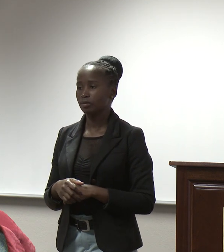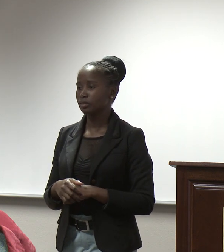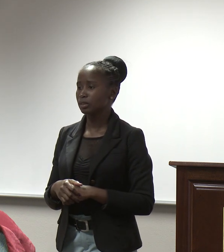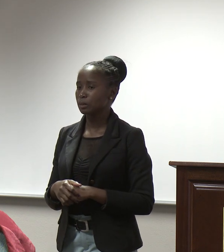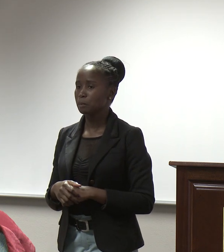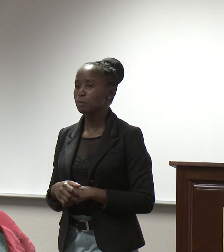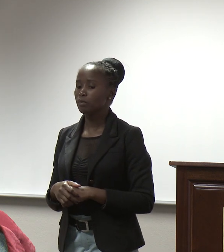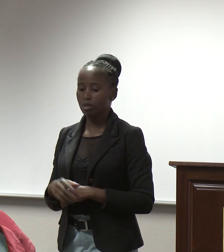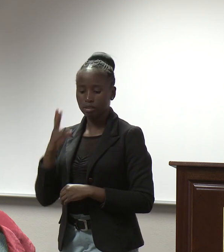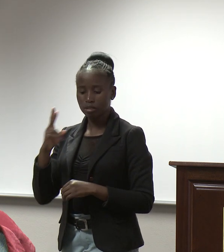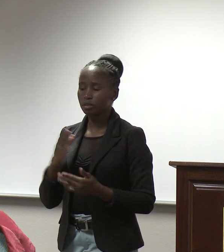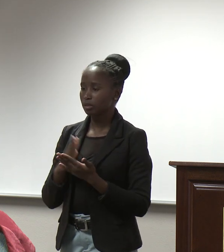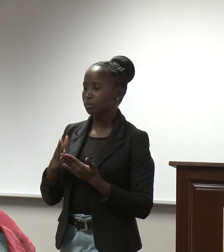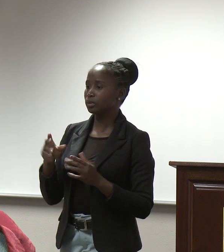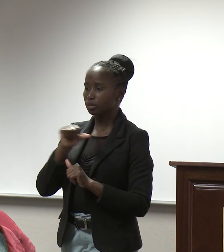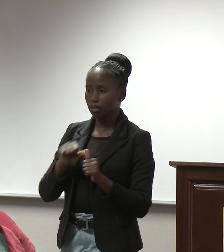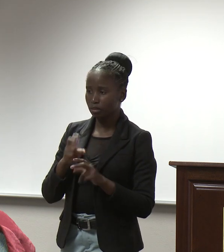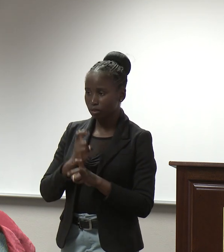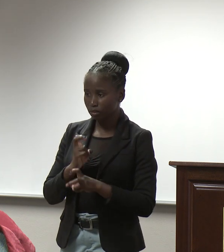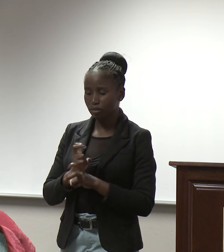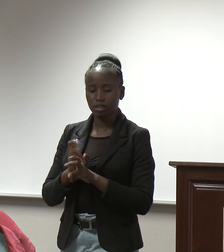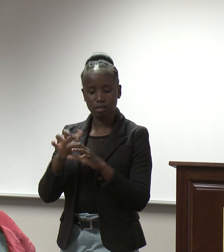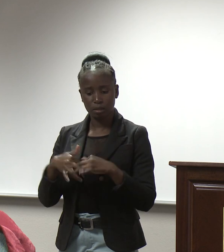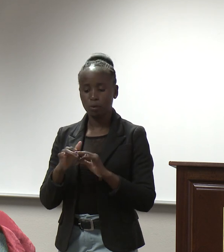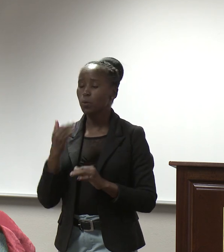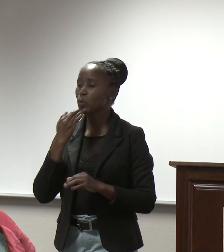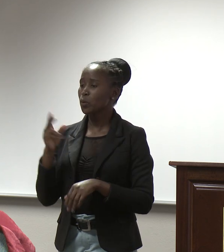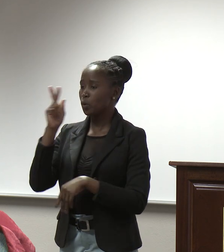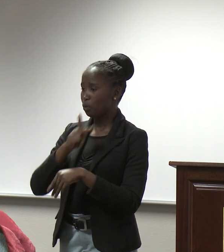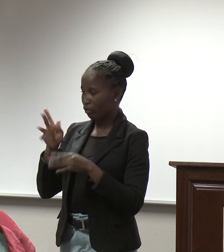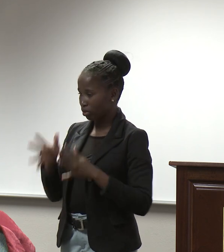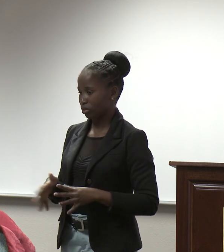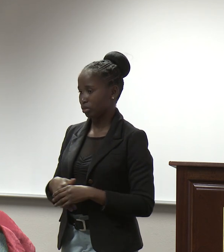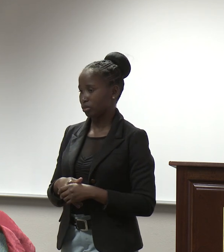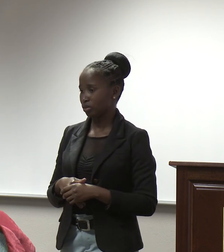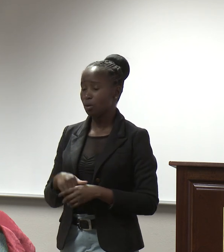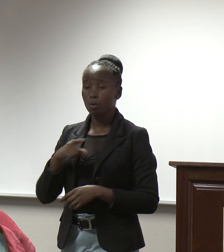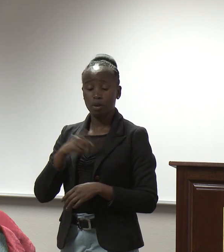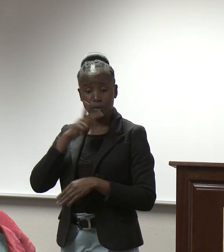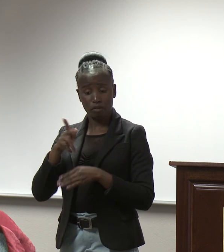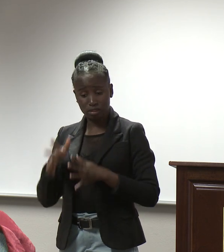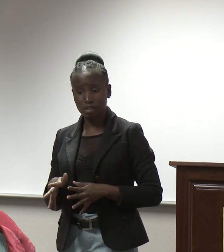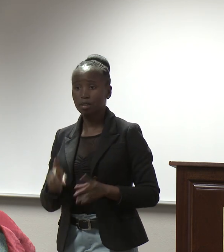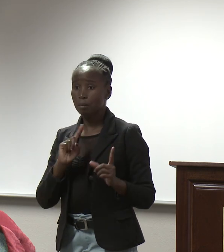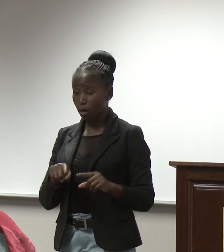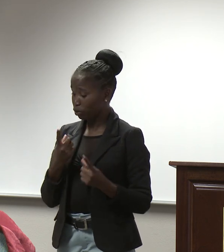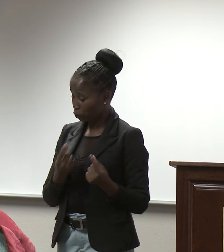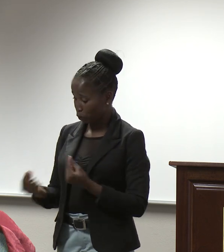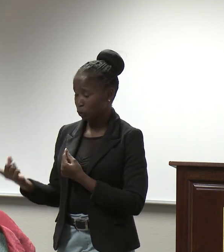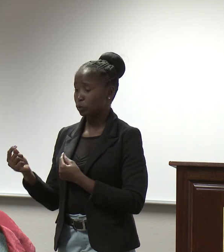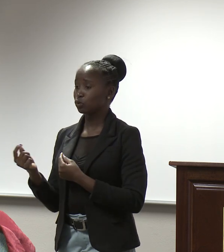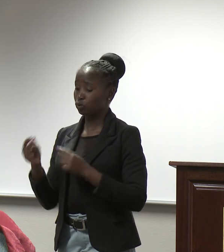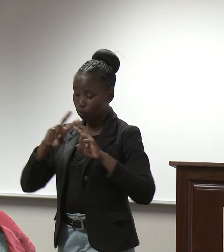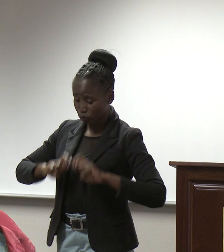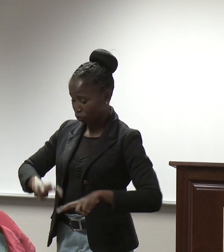of the scientific output of professors. Because in fact the professors have to do, and researchers to have